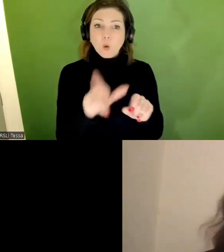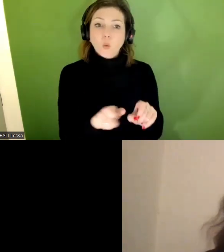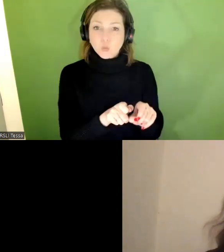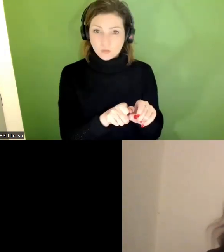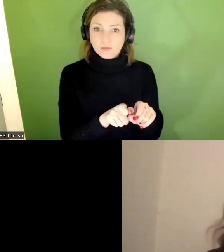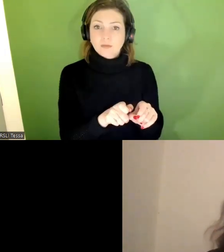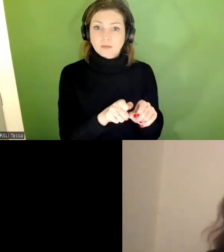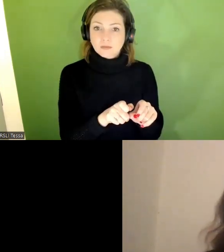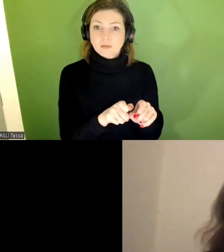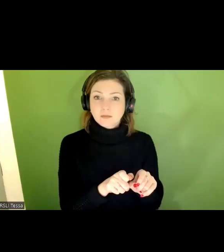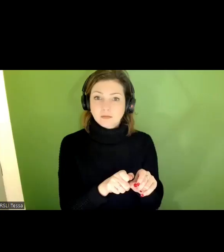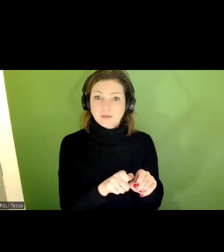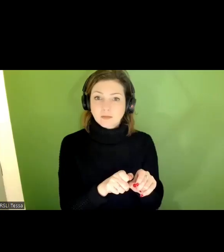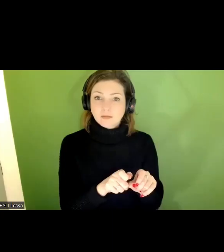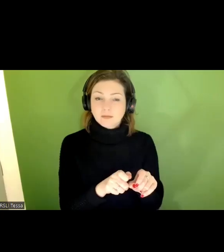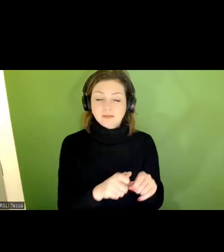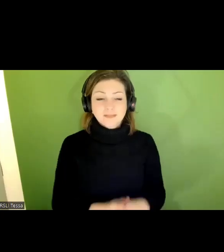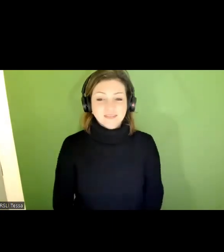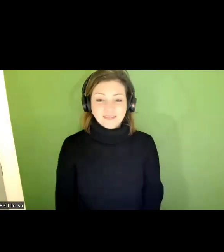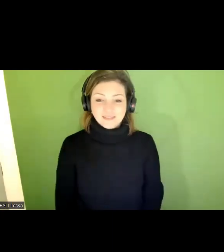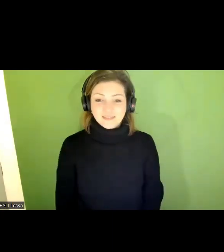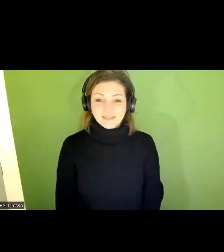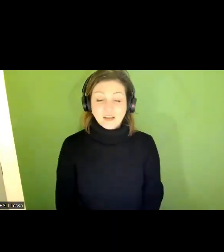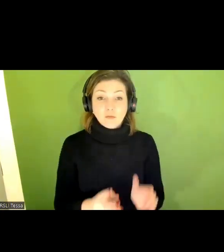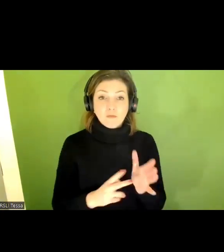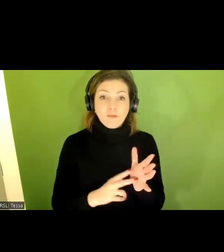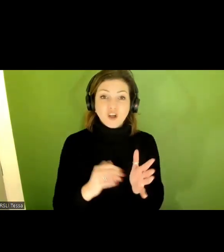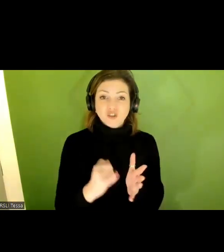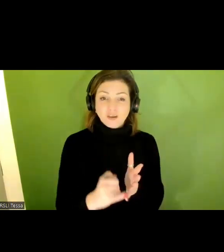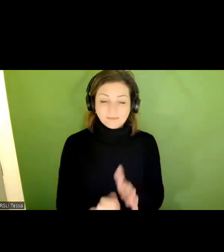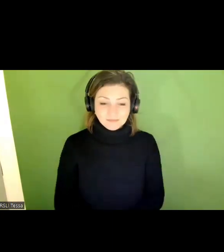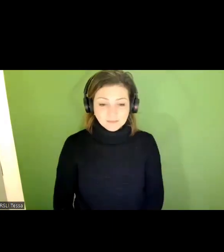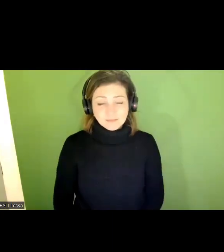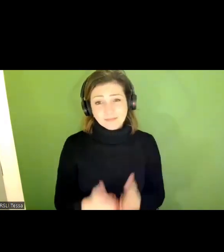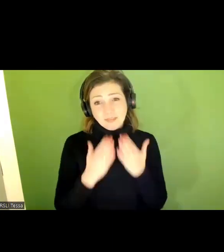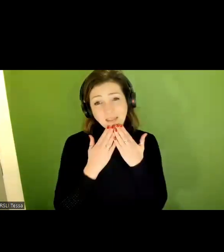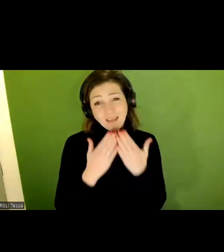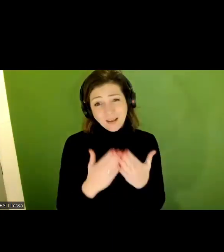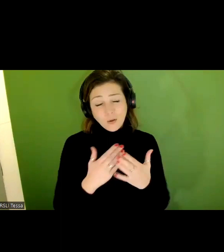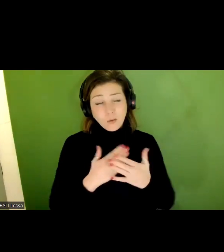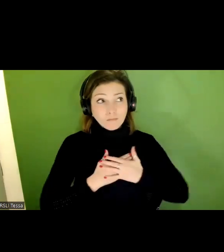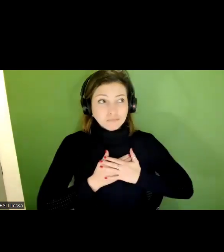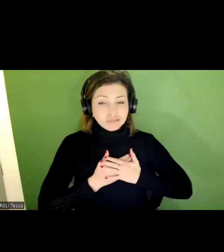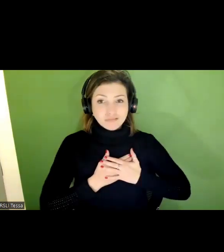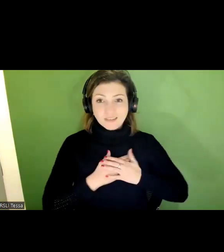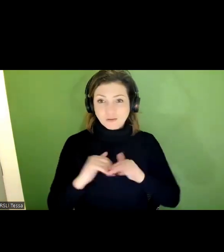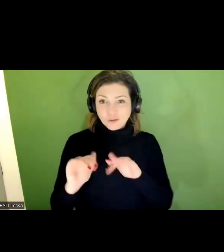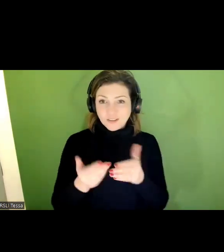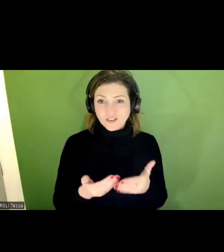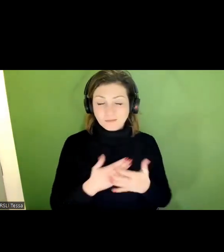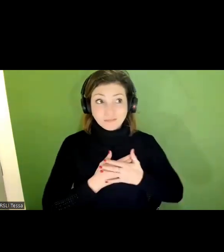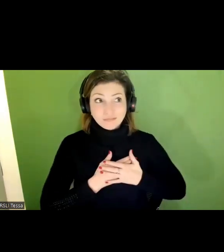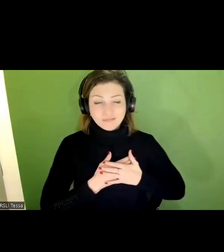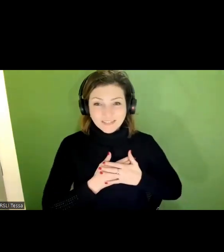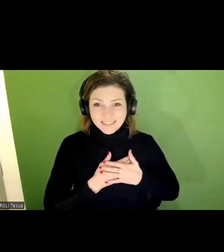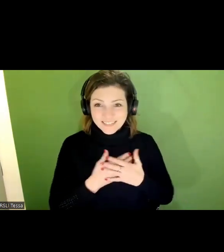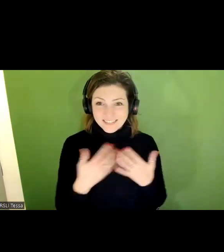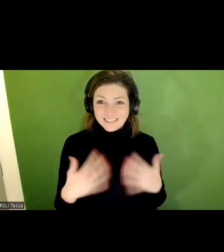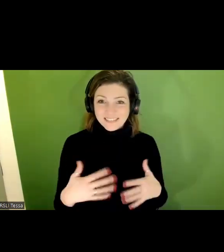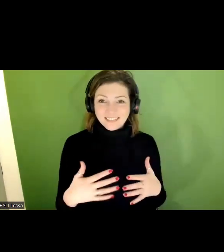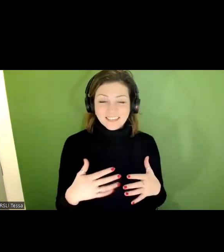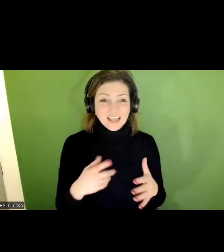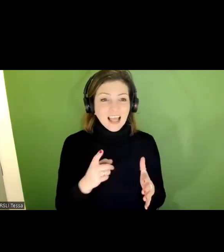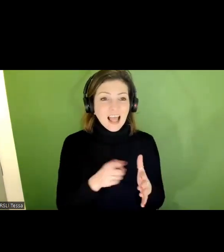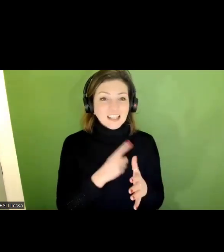Varsha. Thank you so much for that incredibly kind and generous introduction. Ajay and the Jaipur